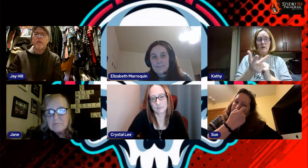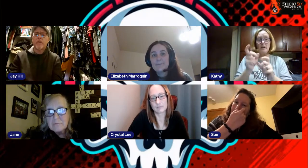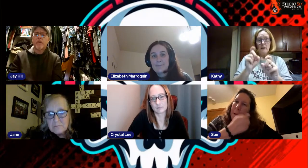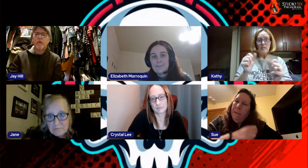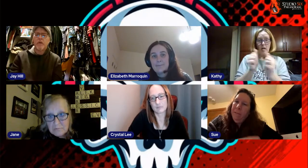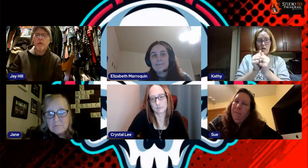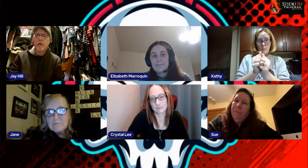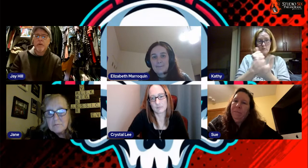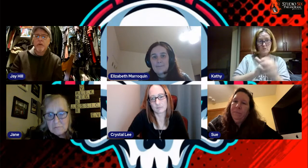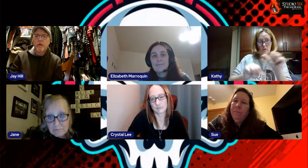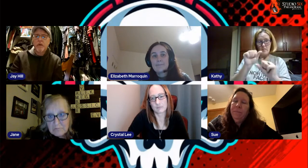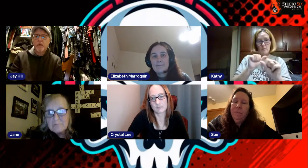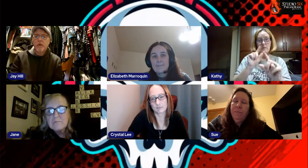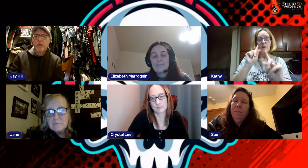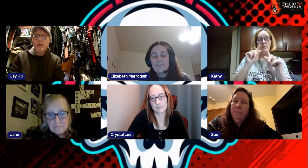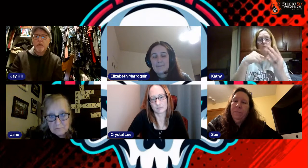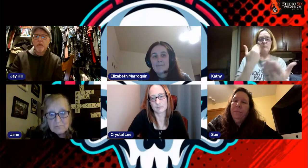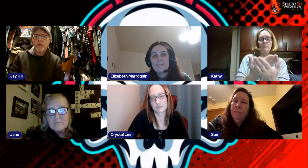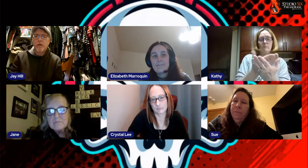to.